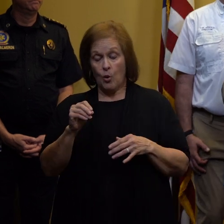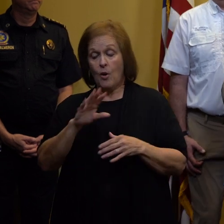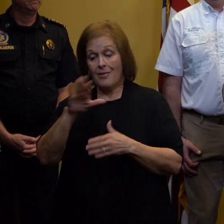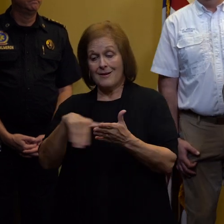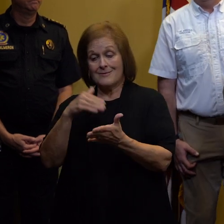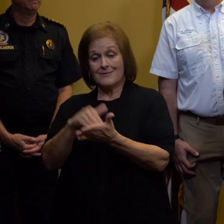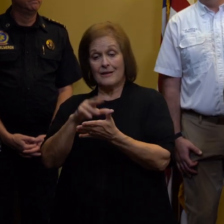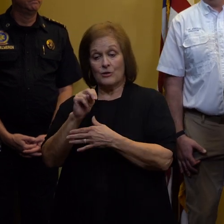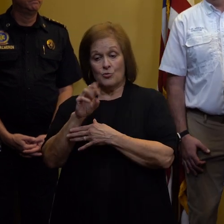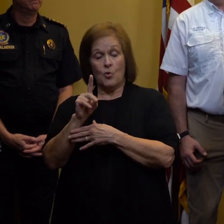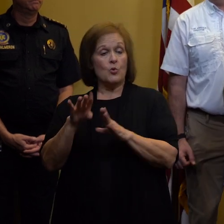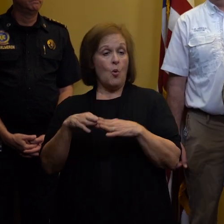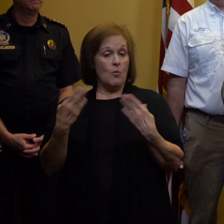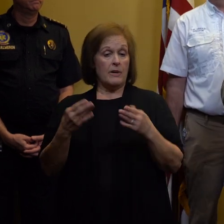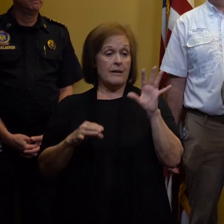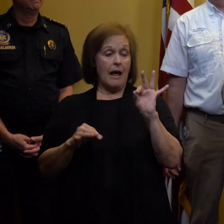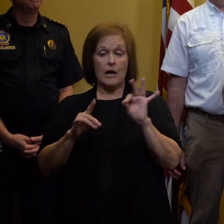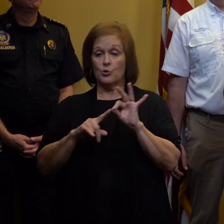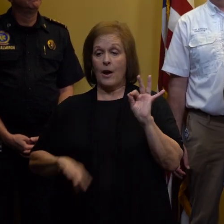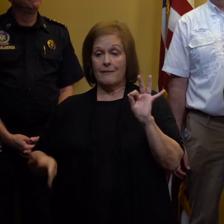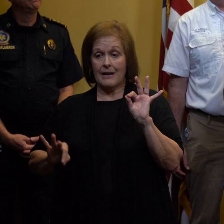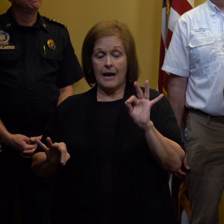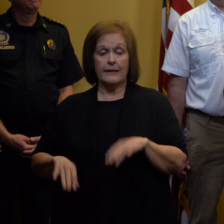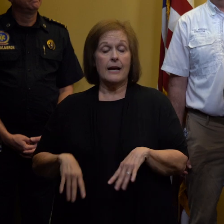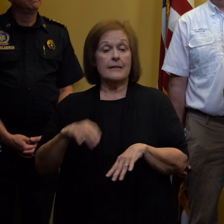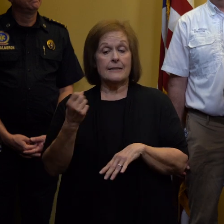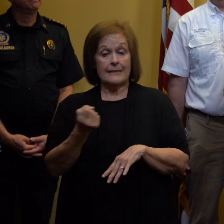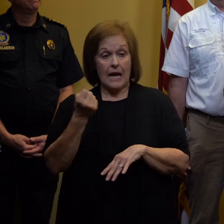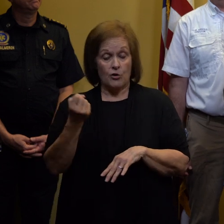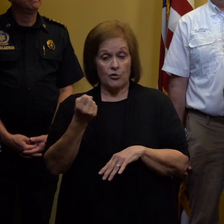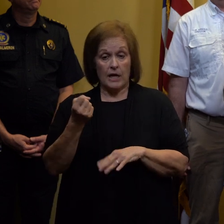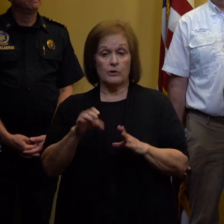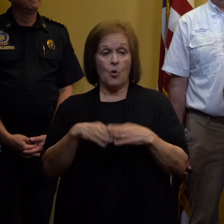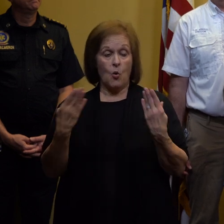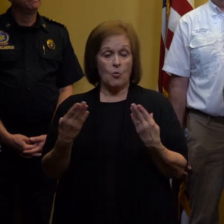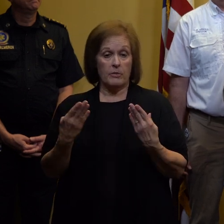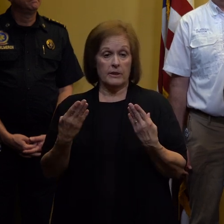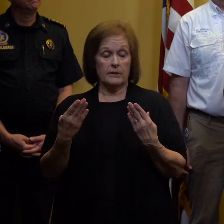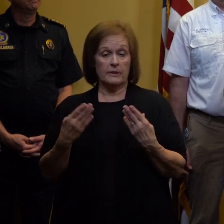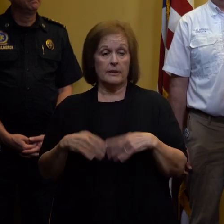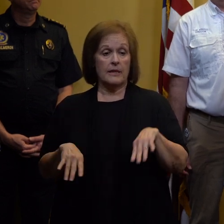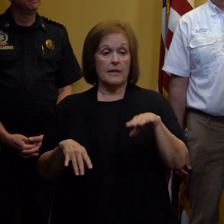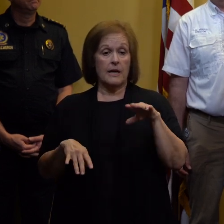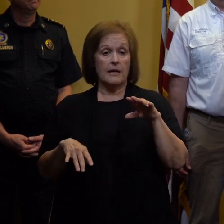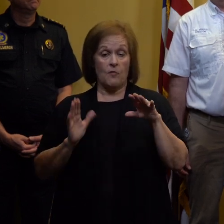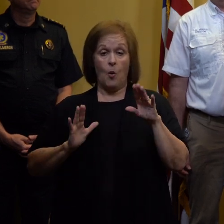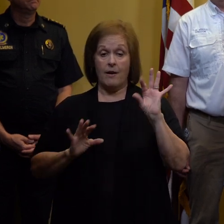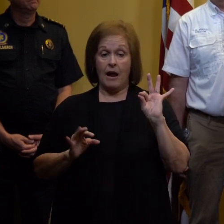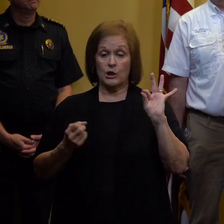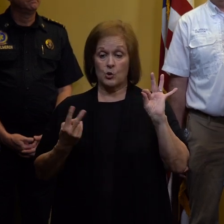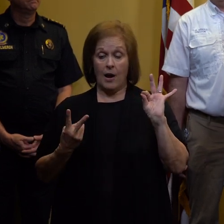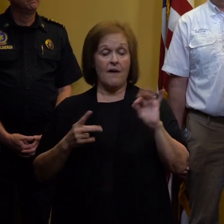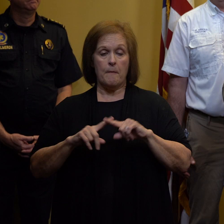a.m. till 9 p.m. at night. On Saturdays, the normal hours of our center was on Saturdays from 9 to 12, but as you